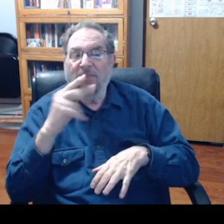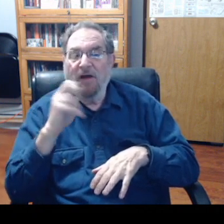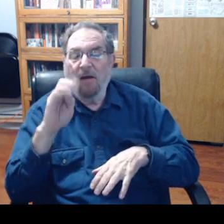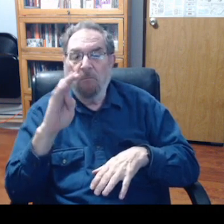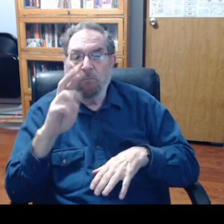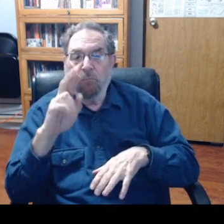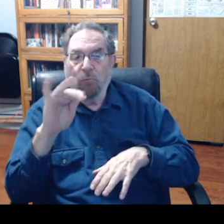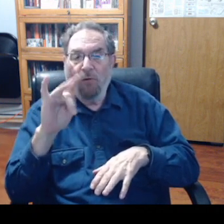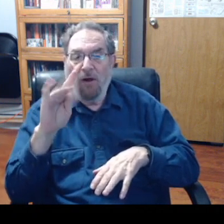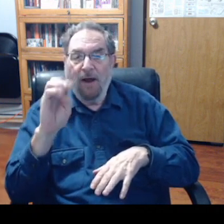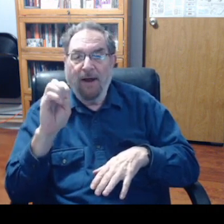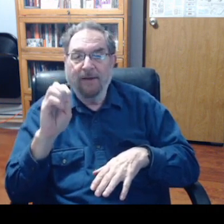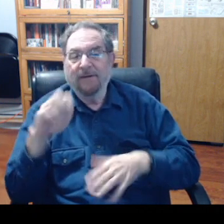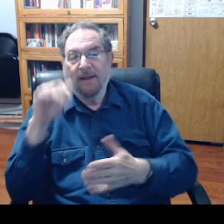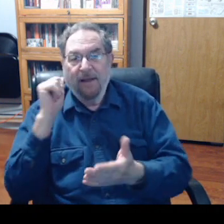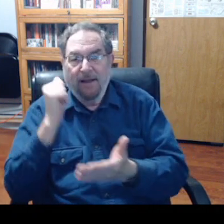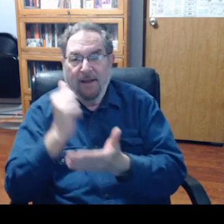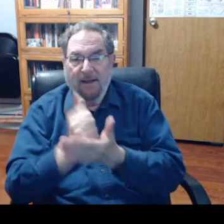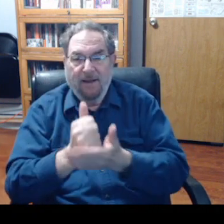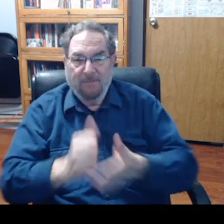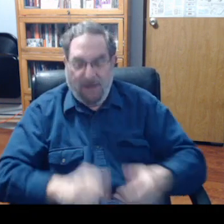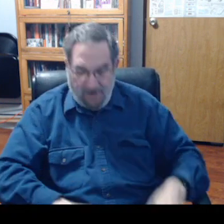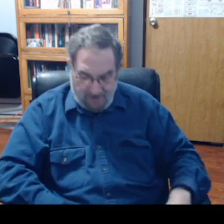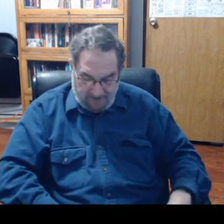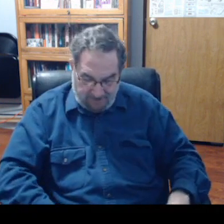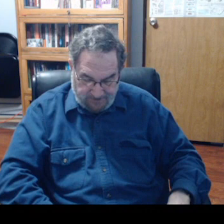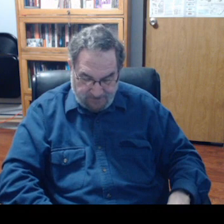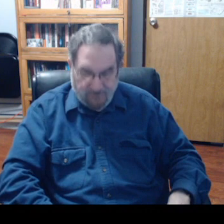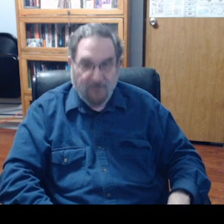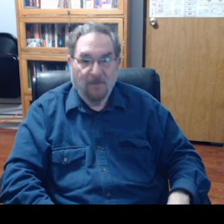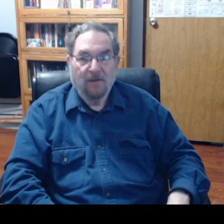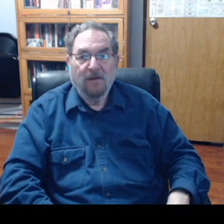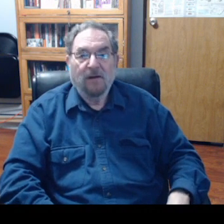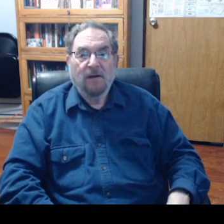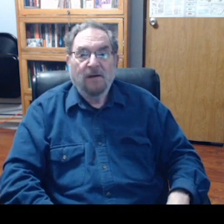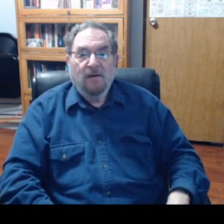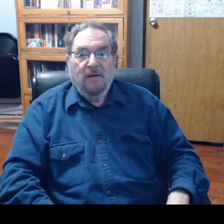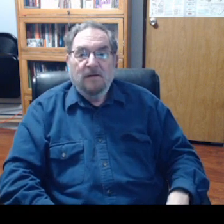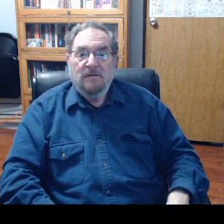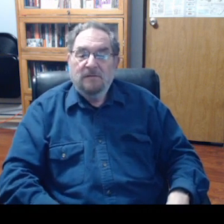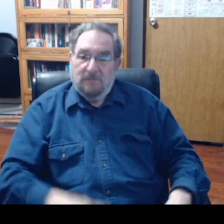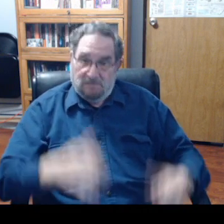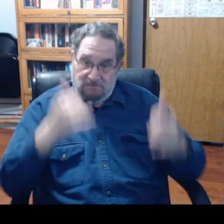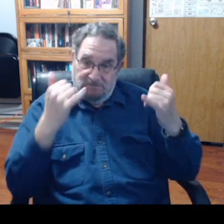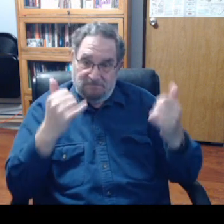and the bride. Amen.